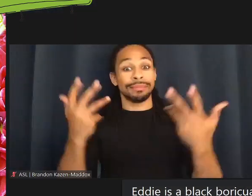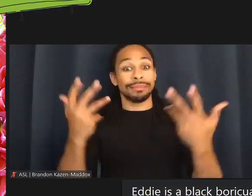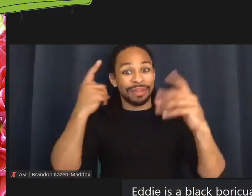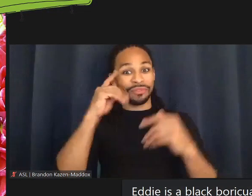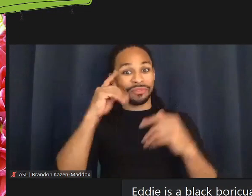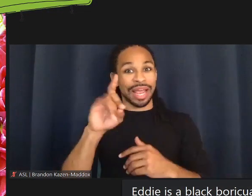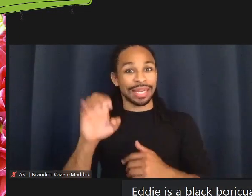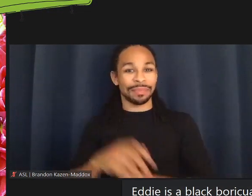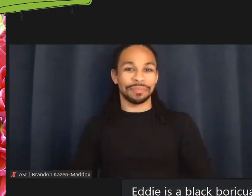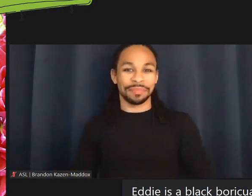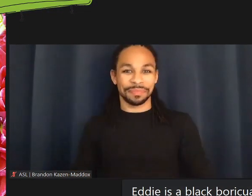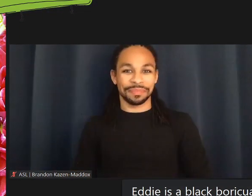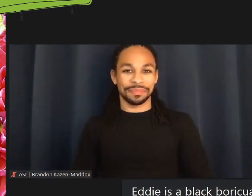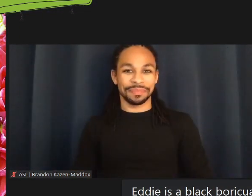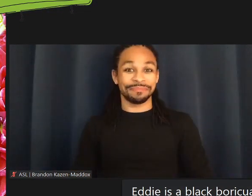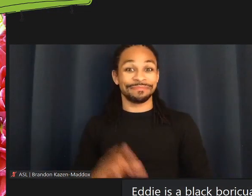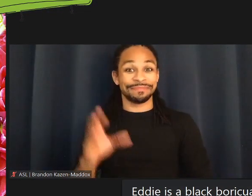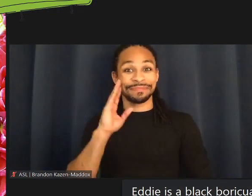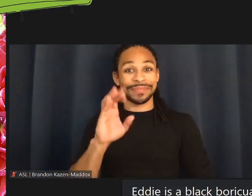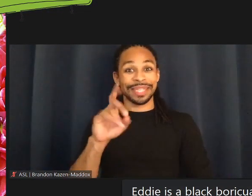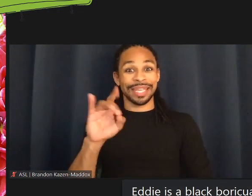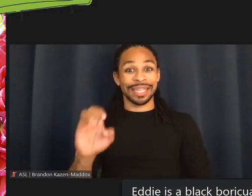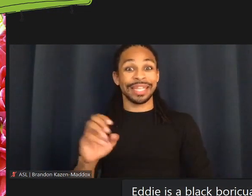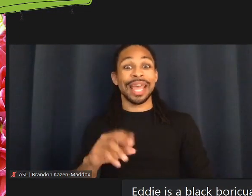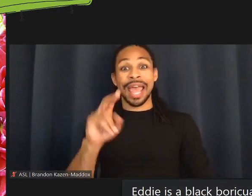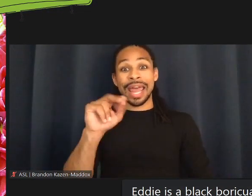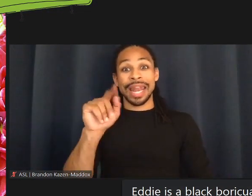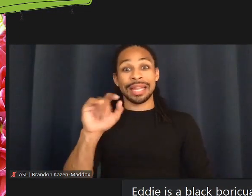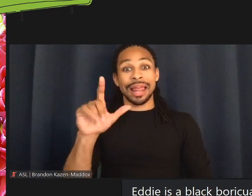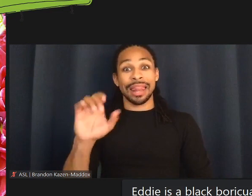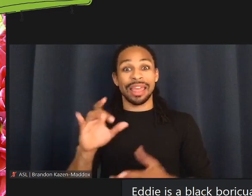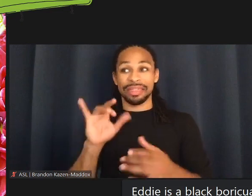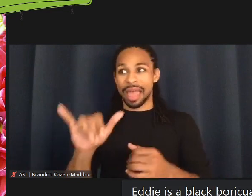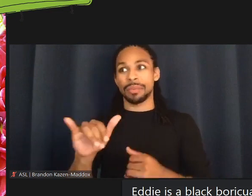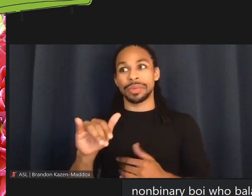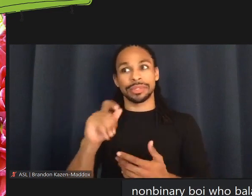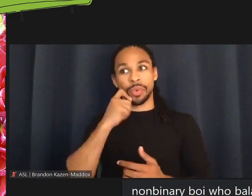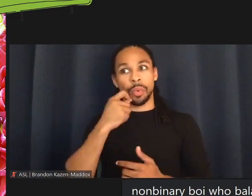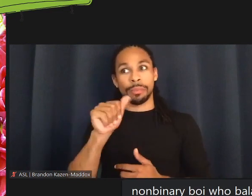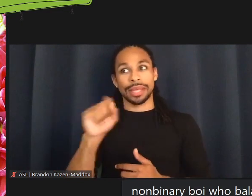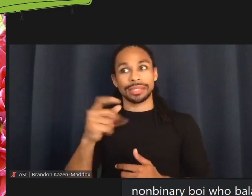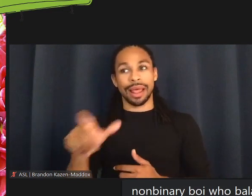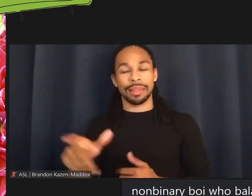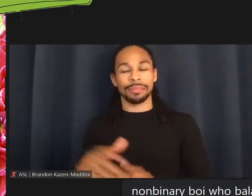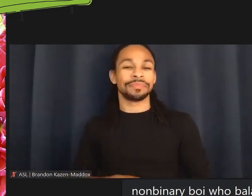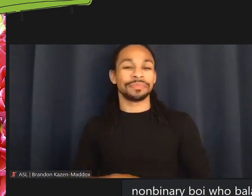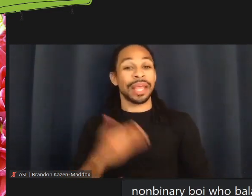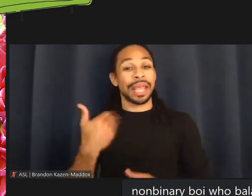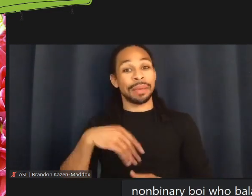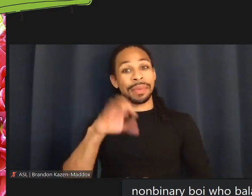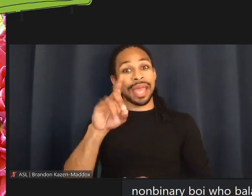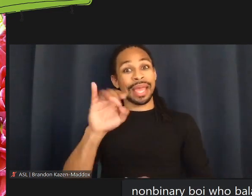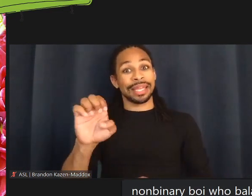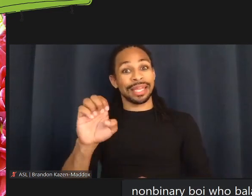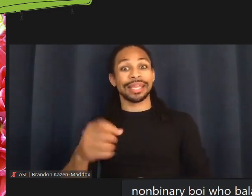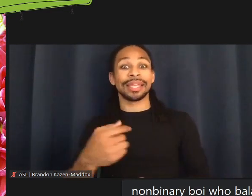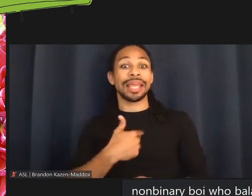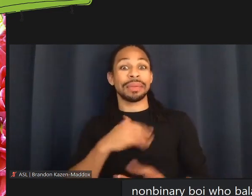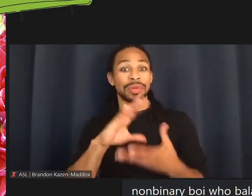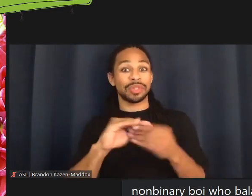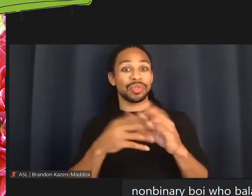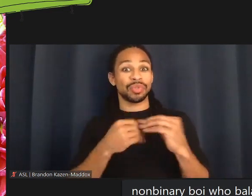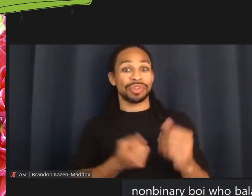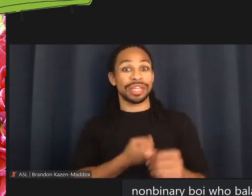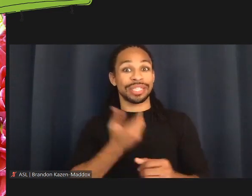Hey everyone, Natalie, that was a dope as hell. So my name's Eddie. I am a storyteller reading